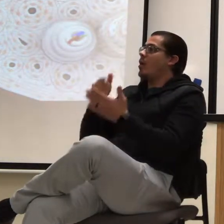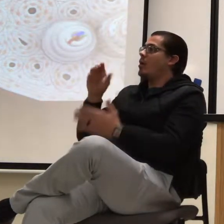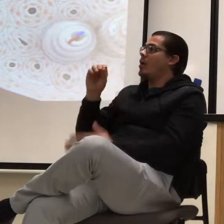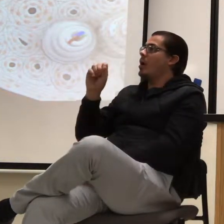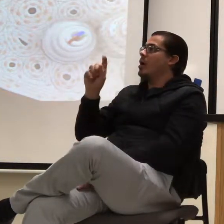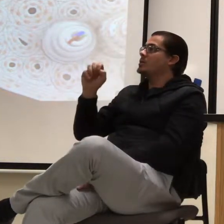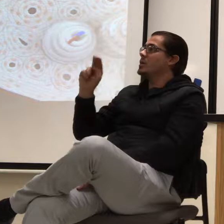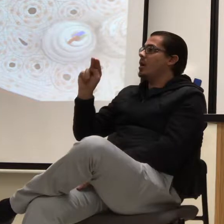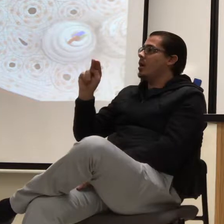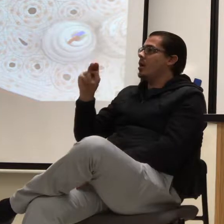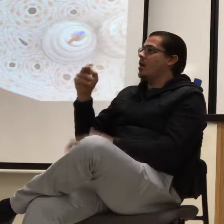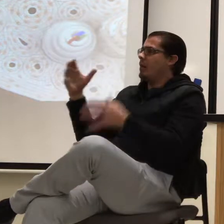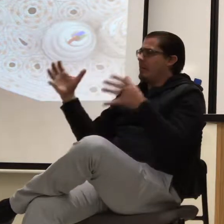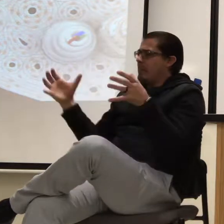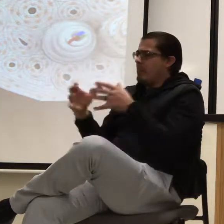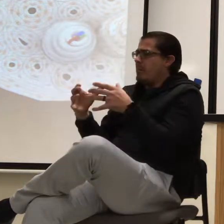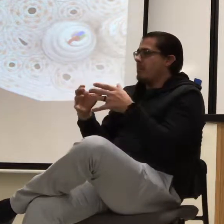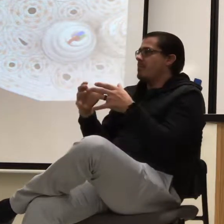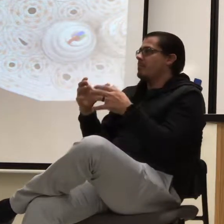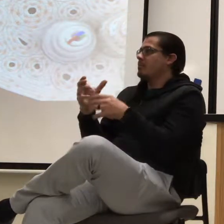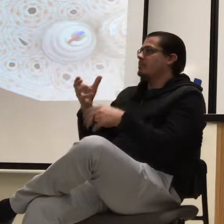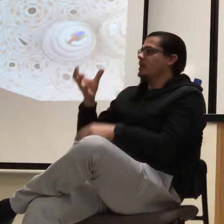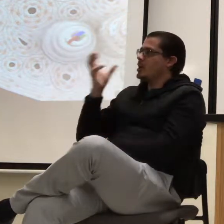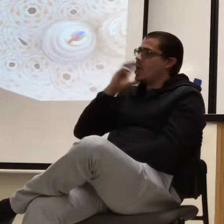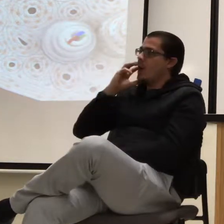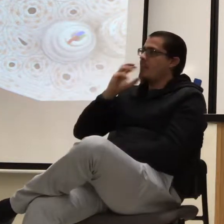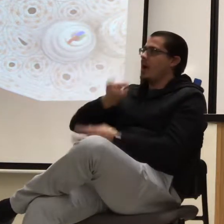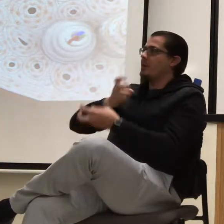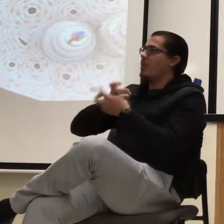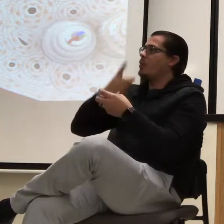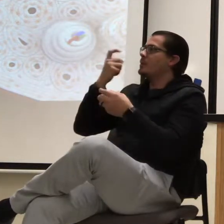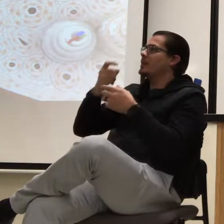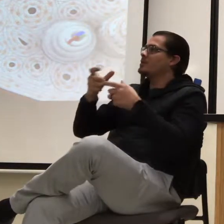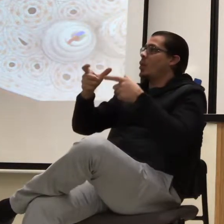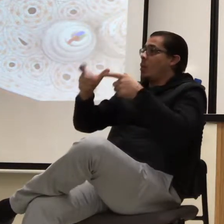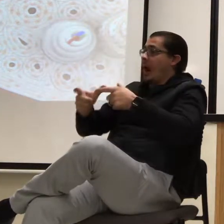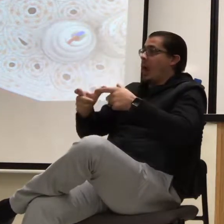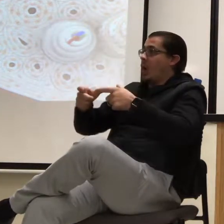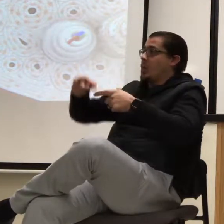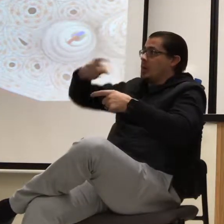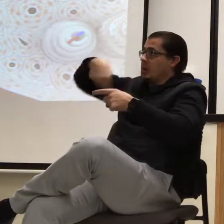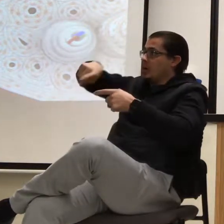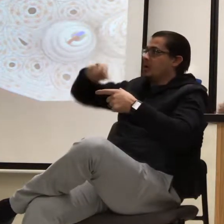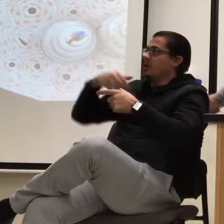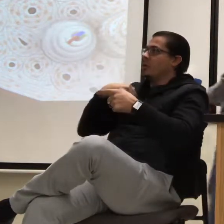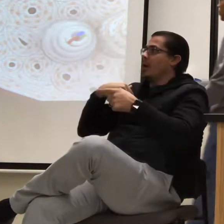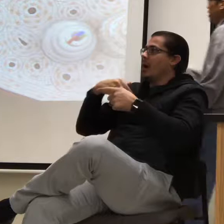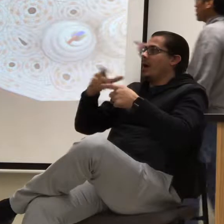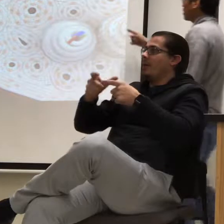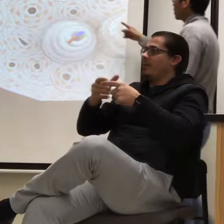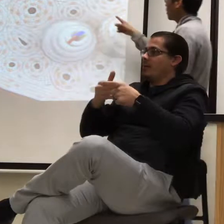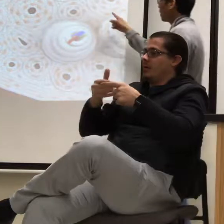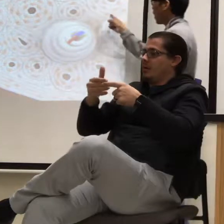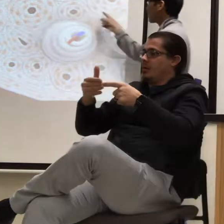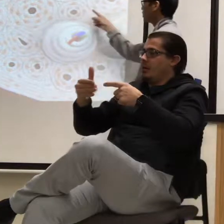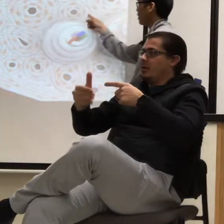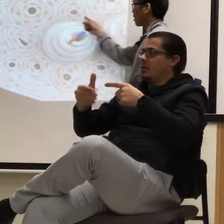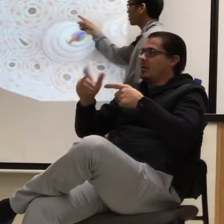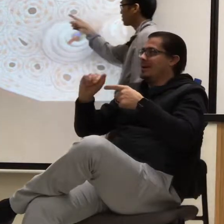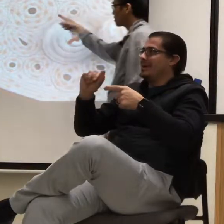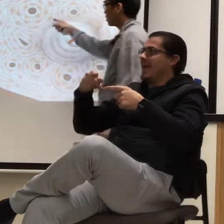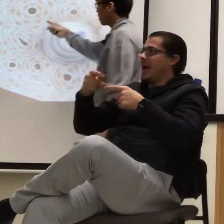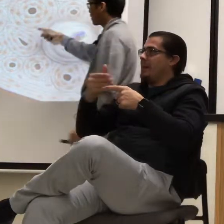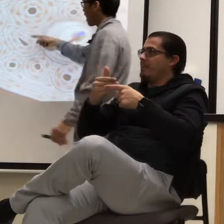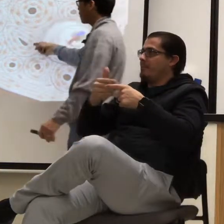you got compact bone. But because they're round in shape, you have gaps in between the